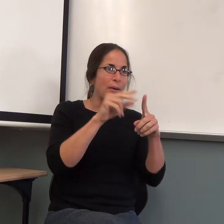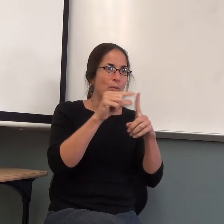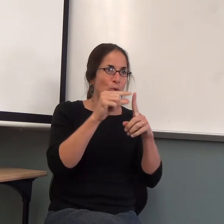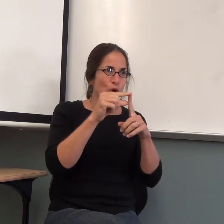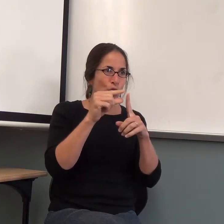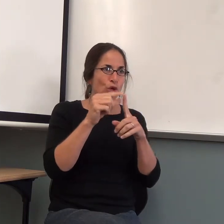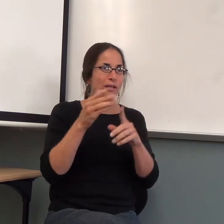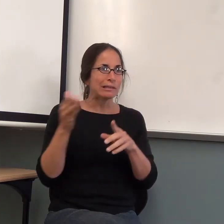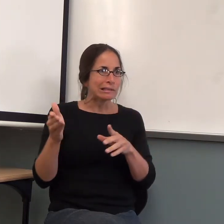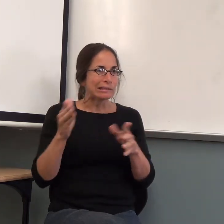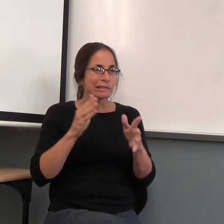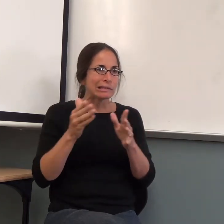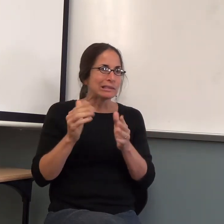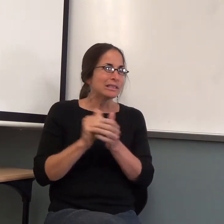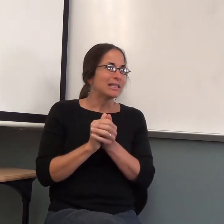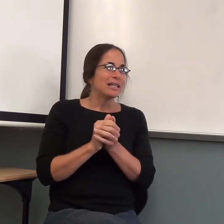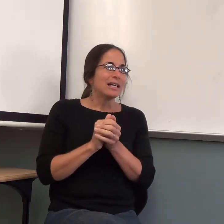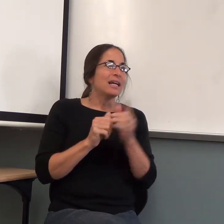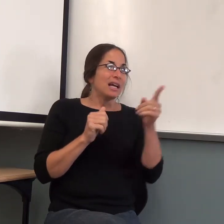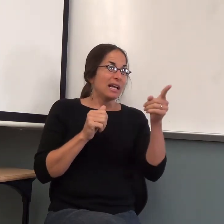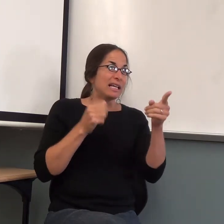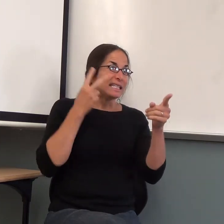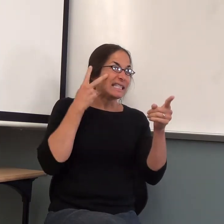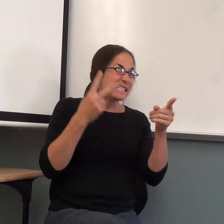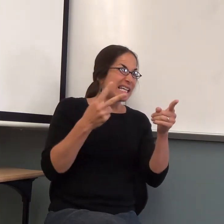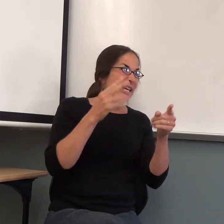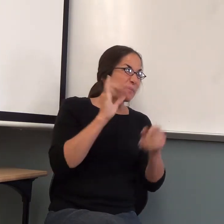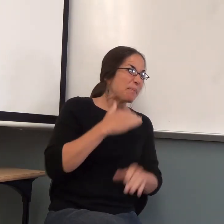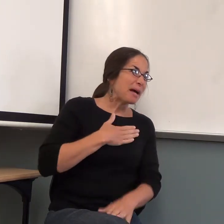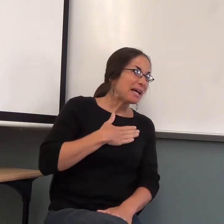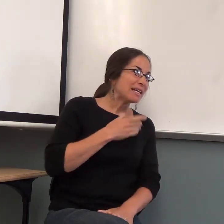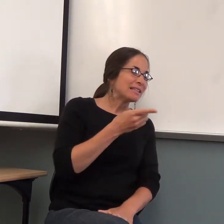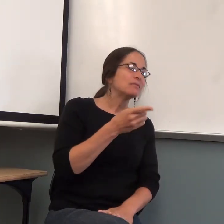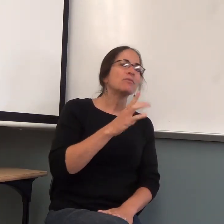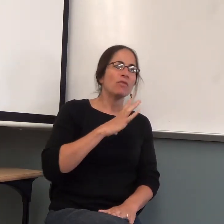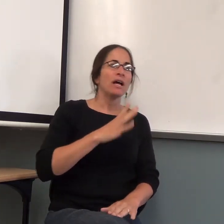That's okay. That's okay. I Go mean, ahead. this is how it came out. Don't worry, it's fine. If you did the assignment, that's